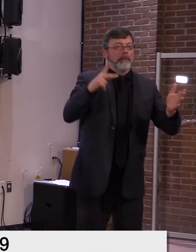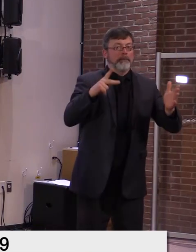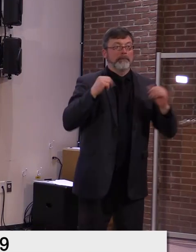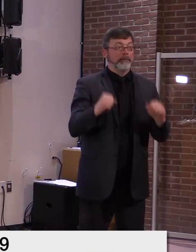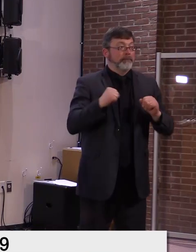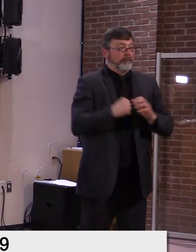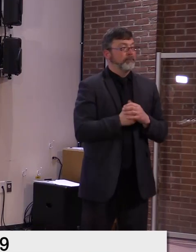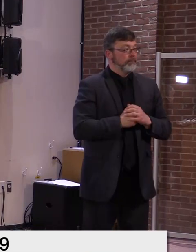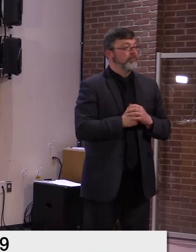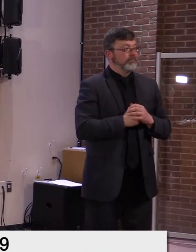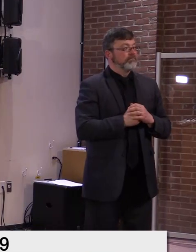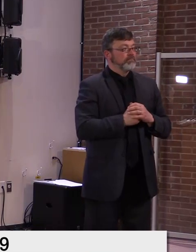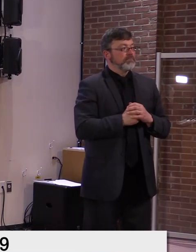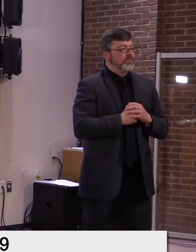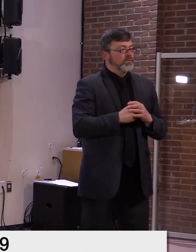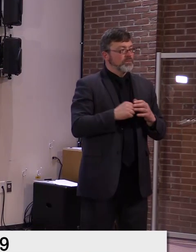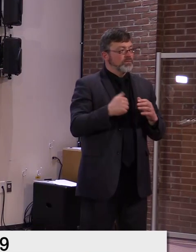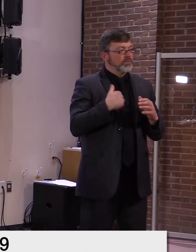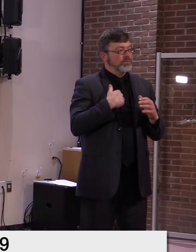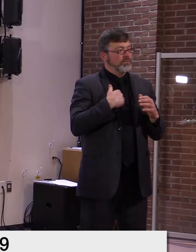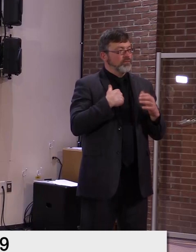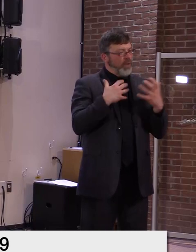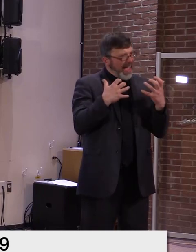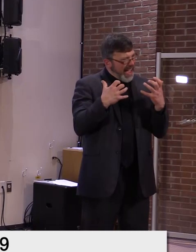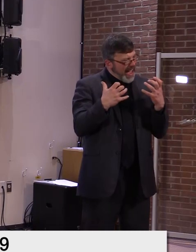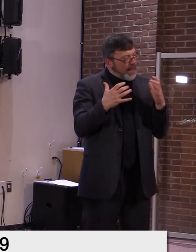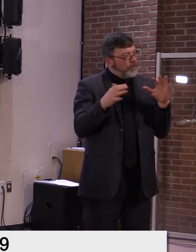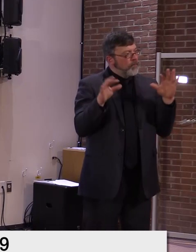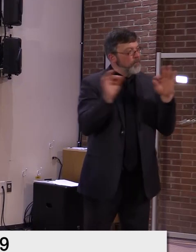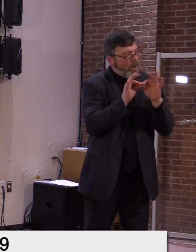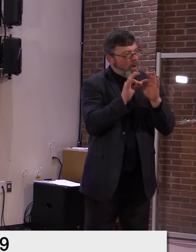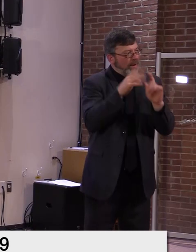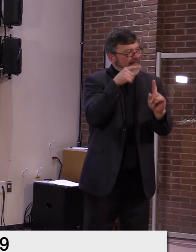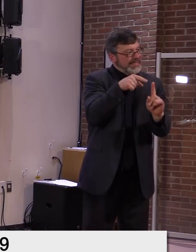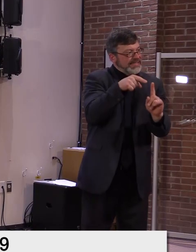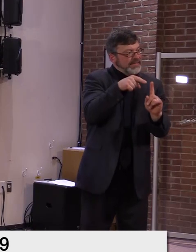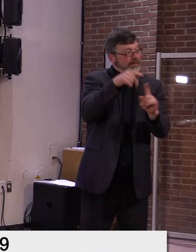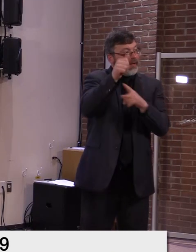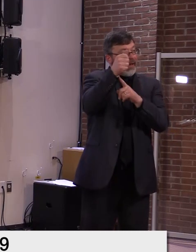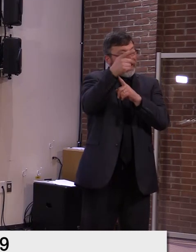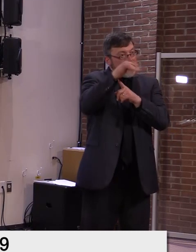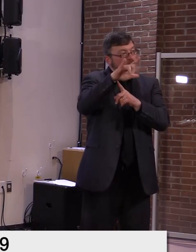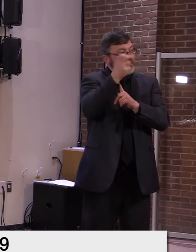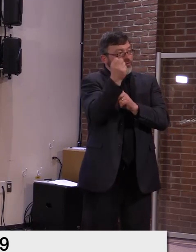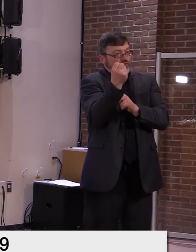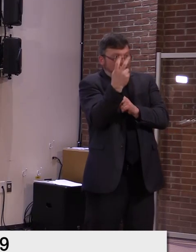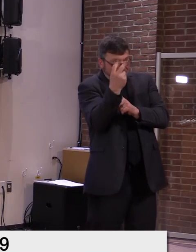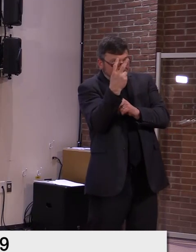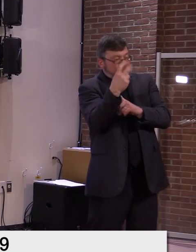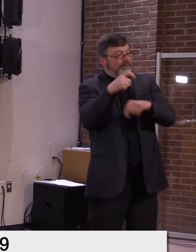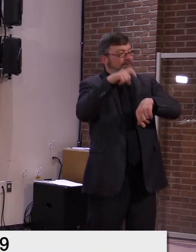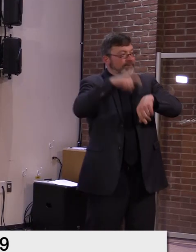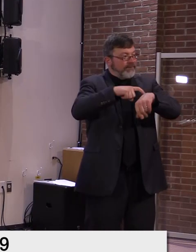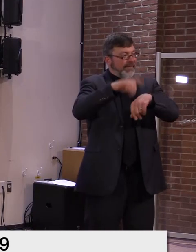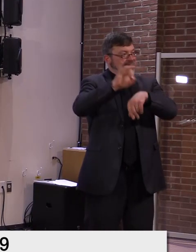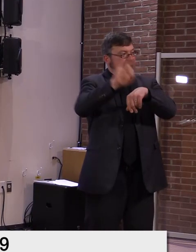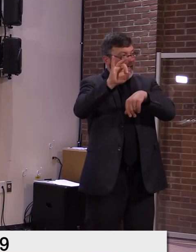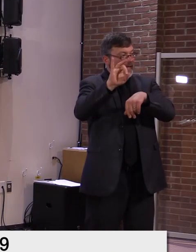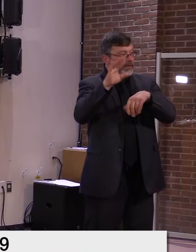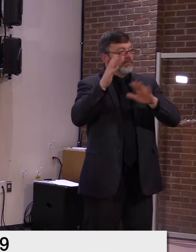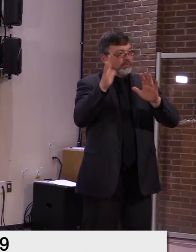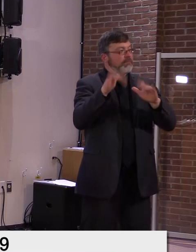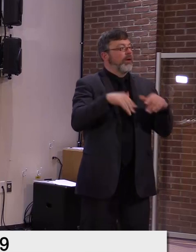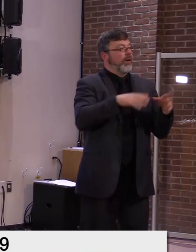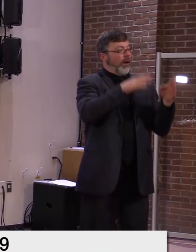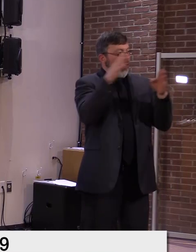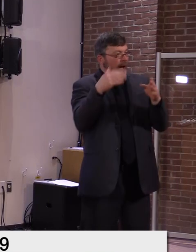April 12th, as part of the federal COVID-19 emergency relief package, financial assistance will be available for